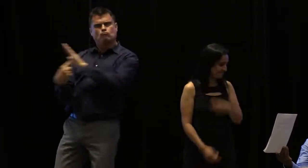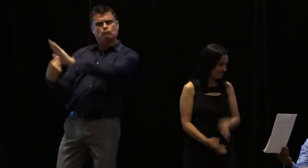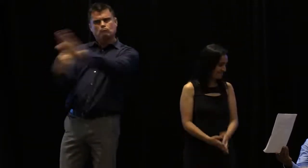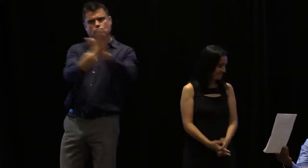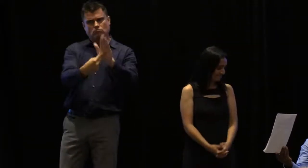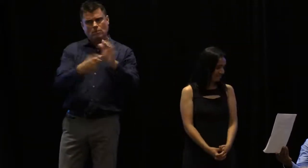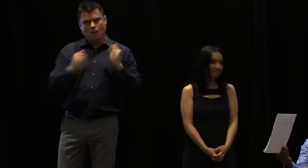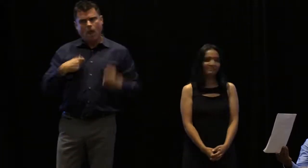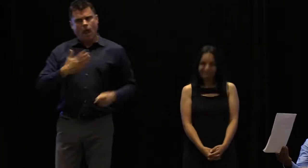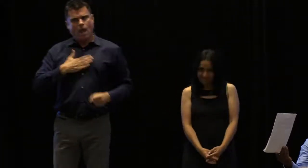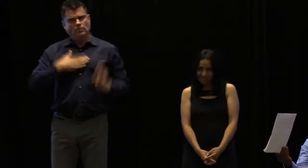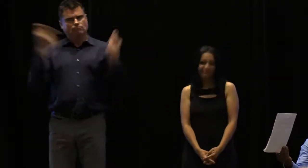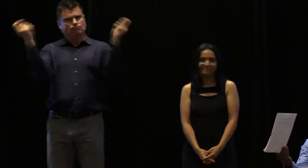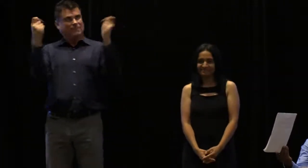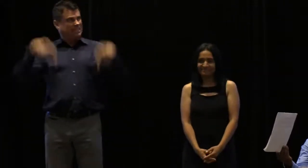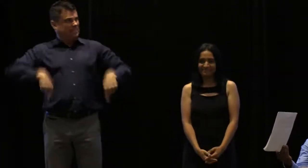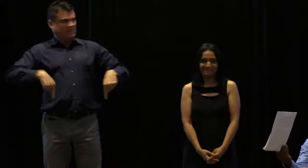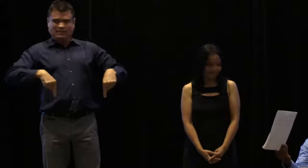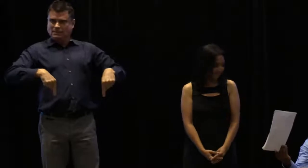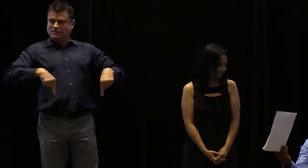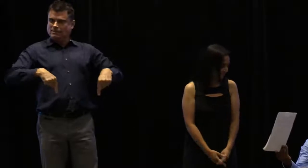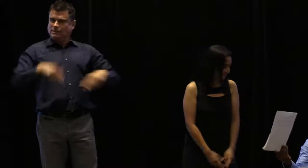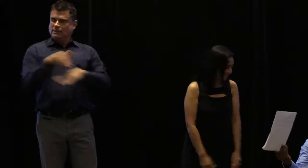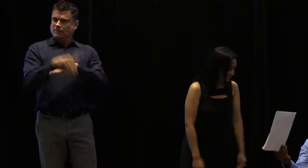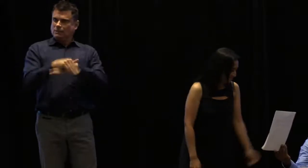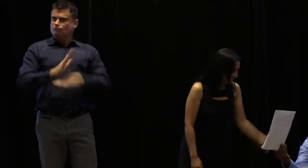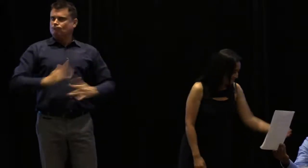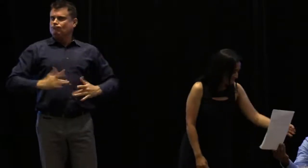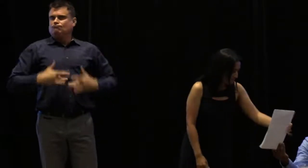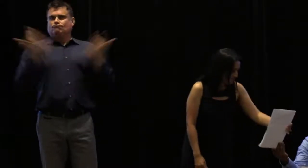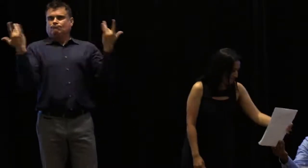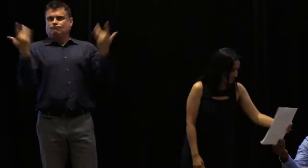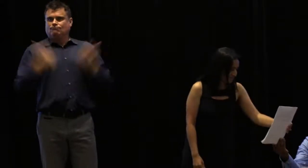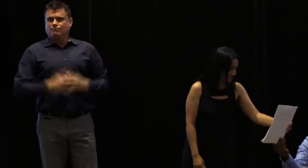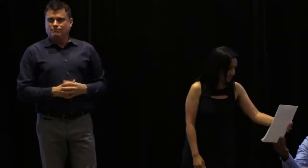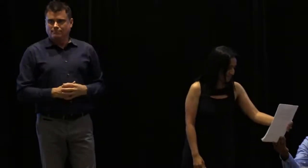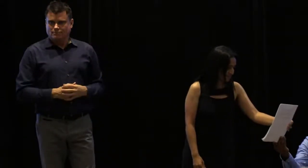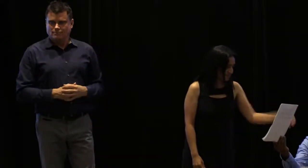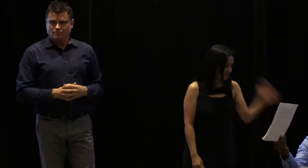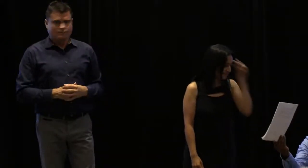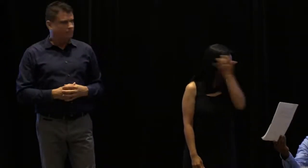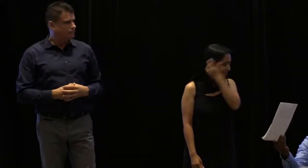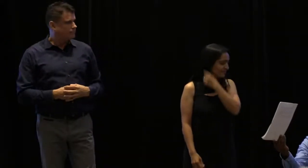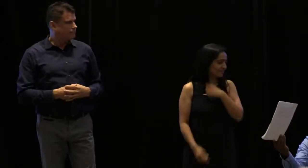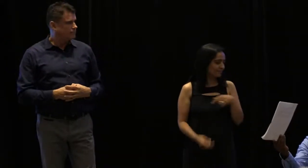here to celebrate the Accessible British Columbia Act with everyone tonight.